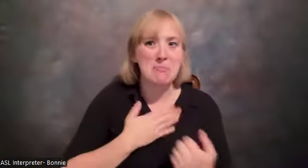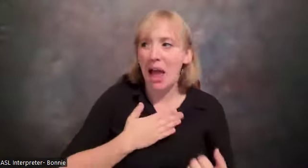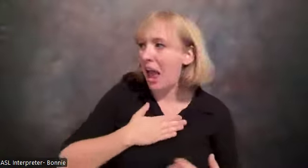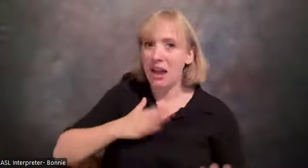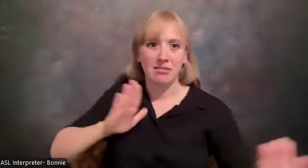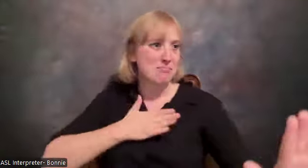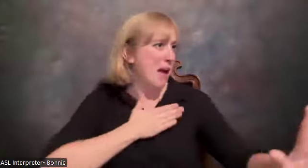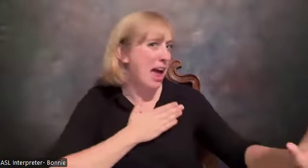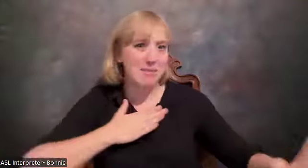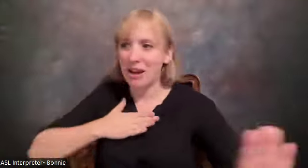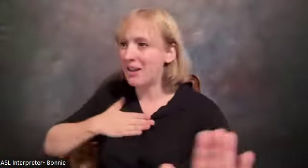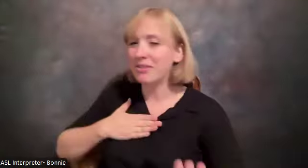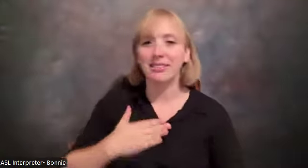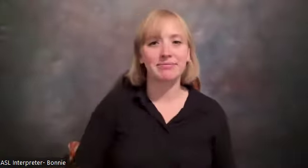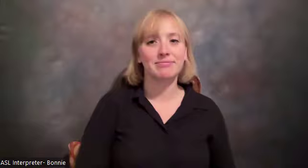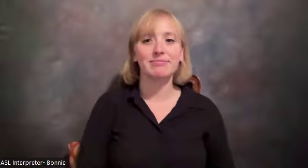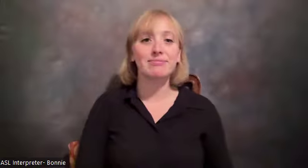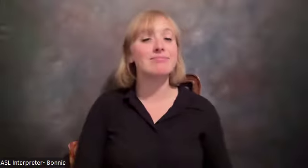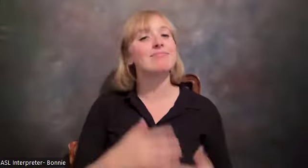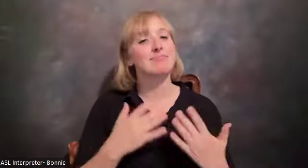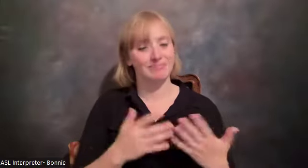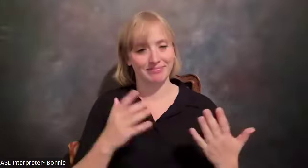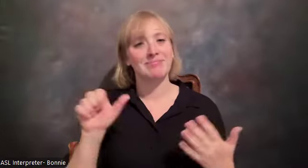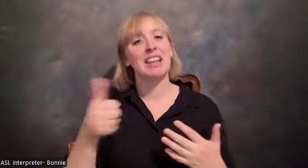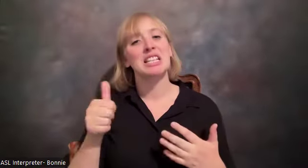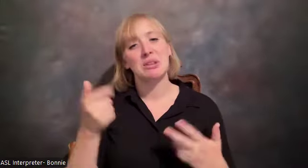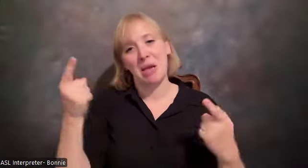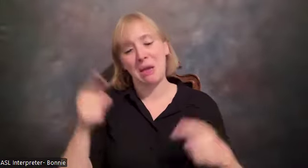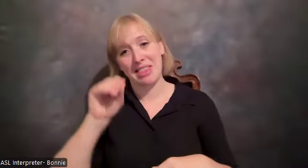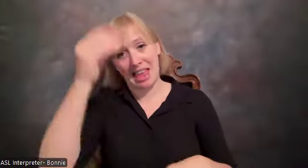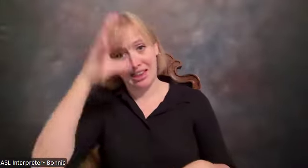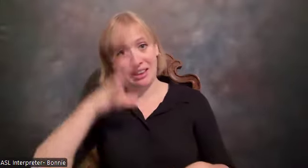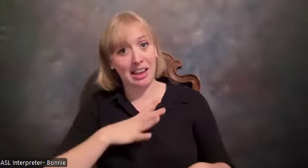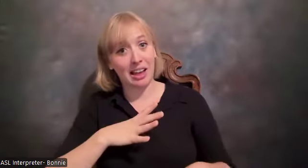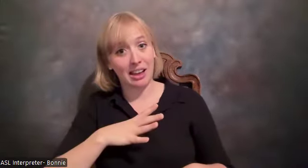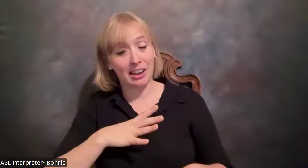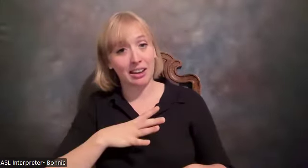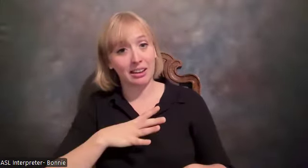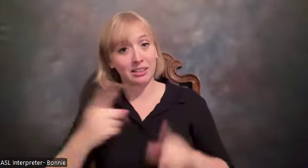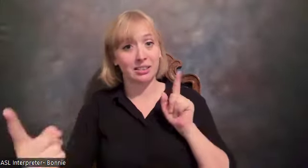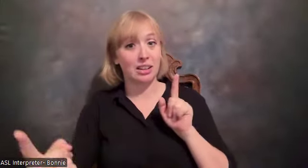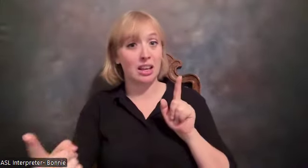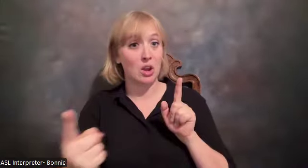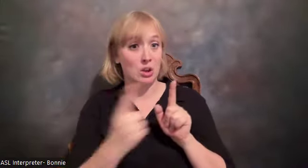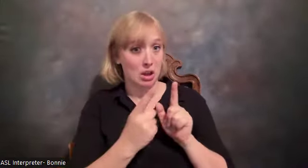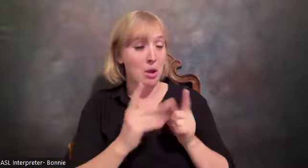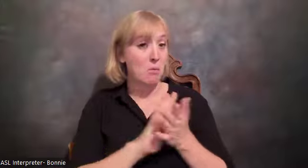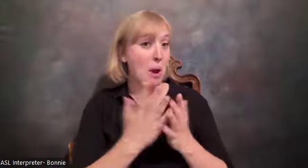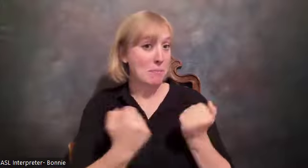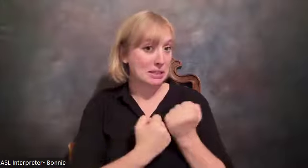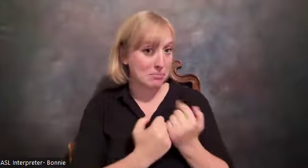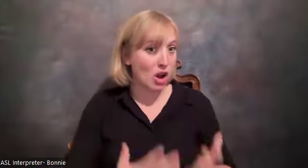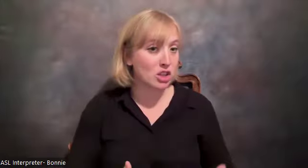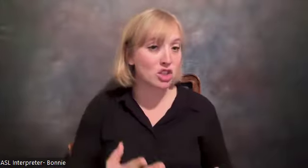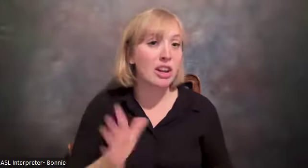mine. But there was something else going on in this guy's life that particular Friday night that made him especially glad to meet me.